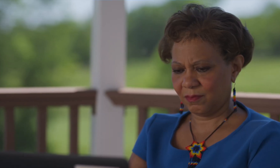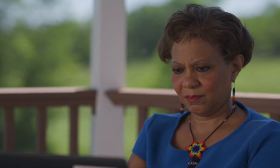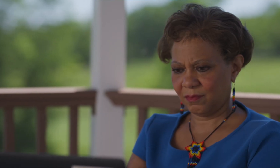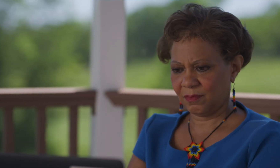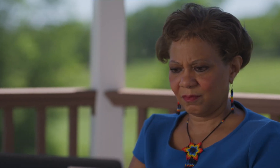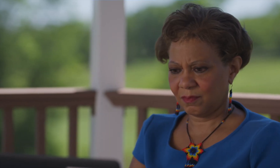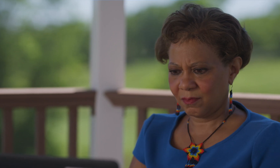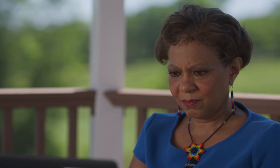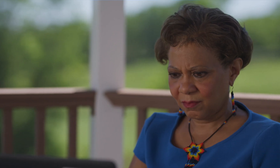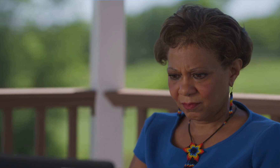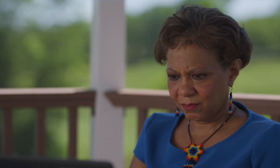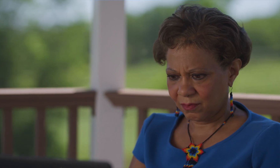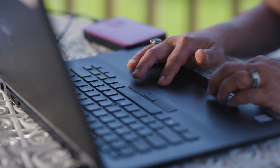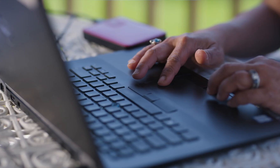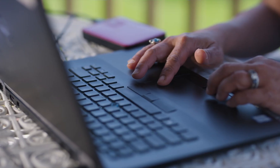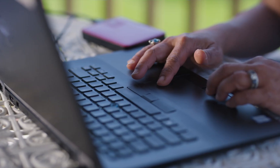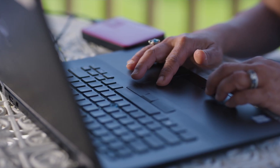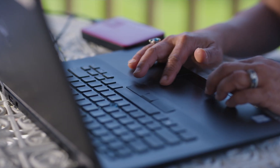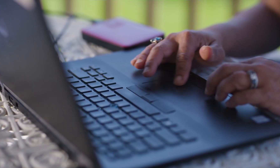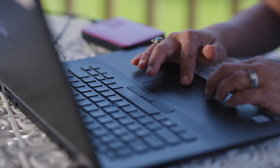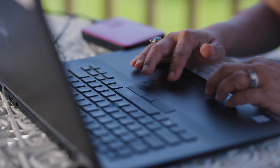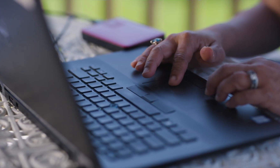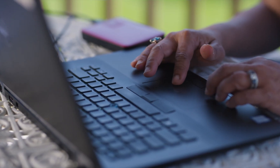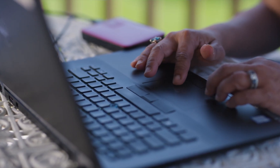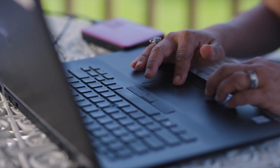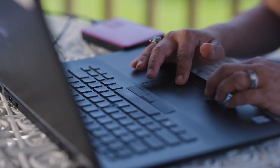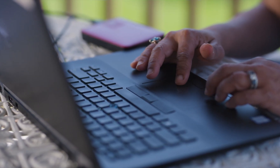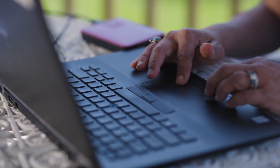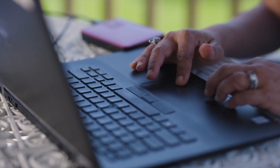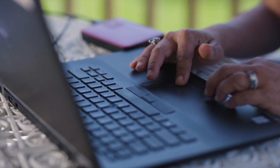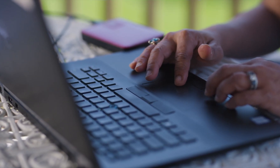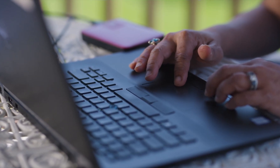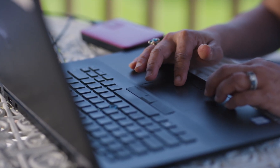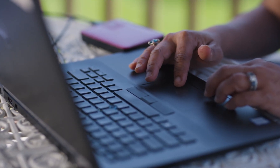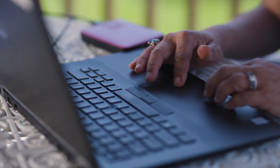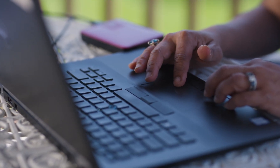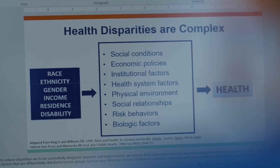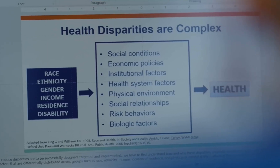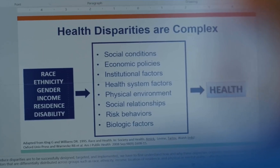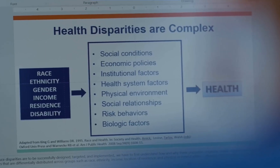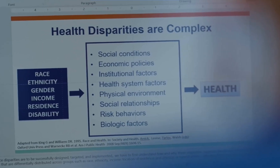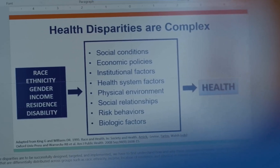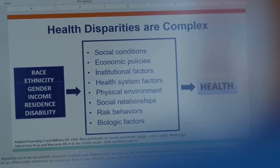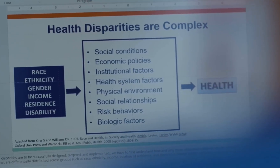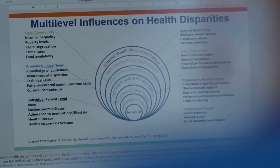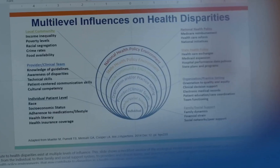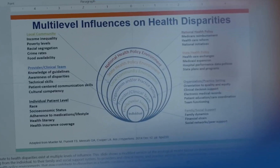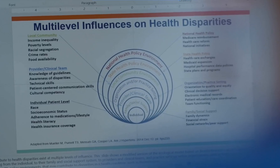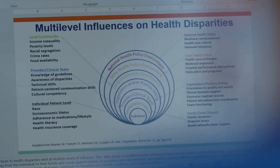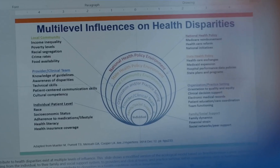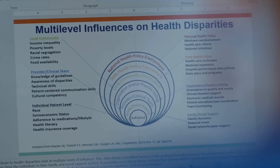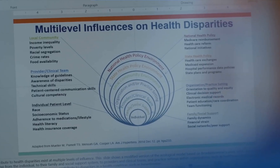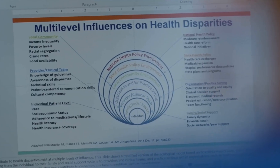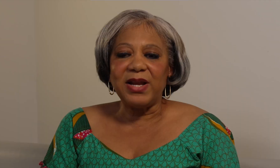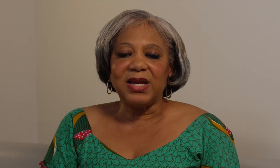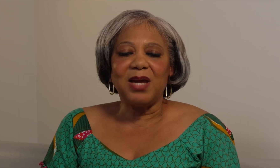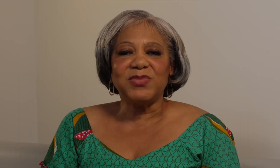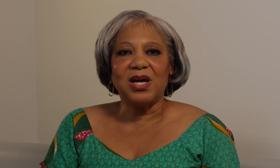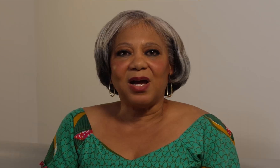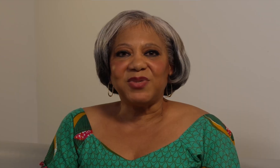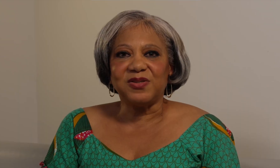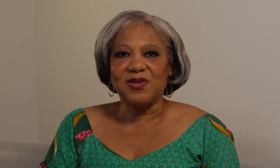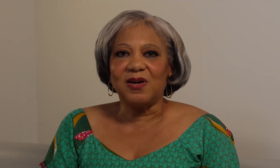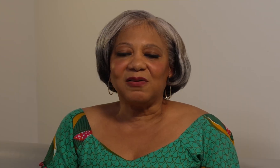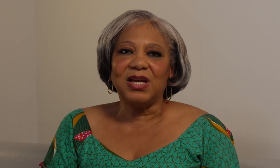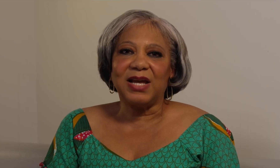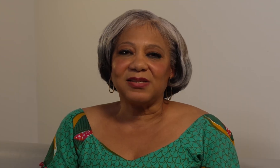And when I started doing research on health disparities, people were actually not really testing solutions at that point in time. When it came